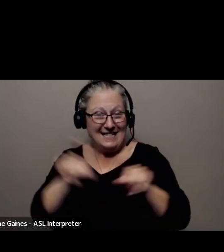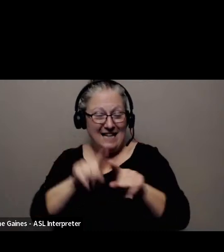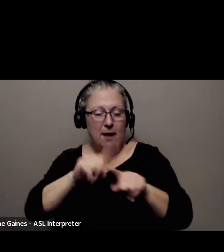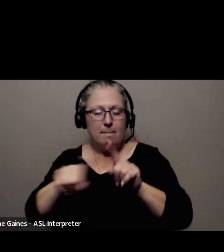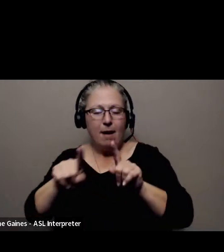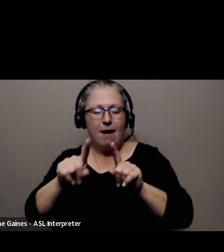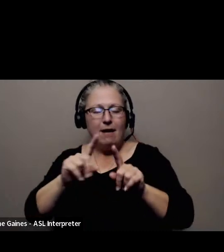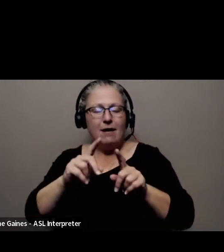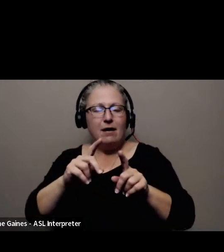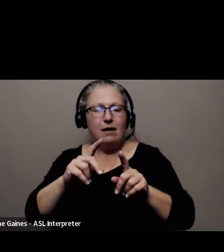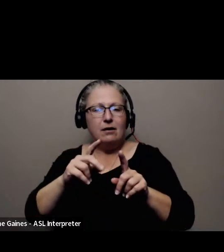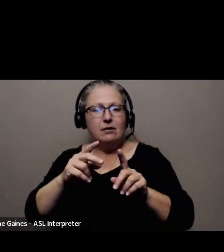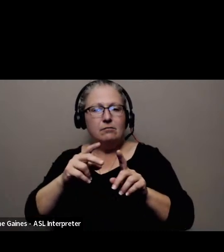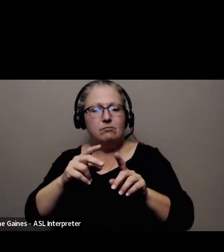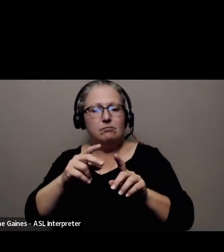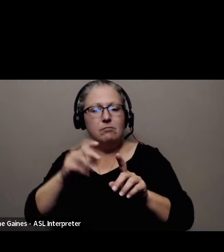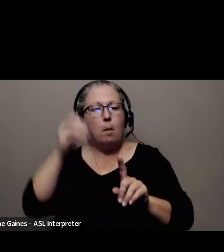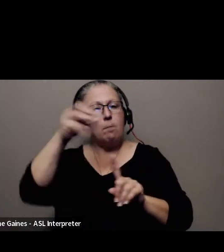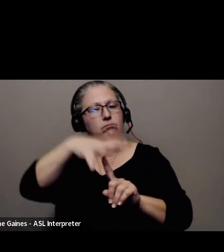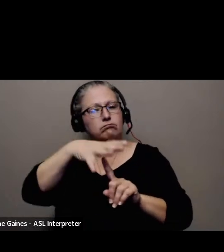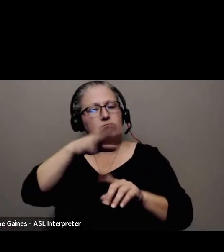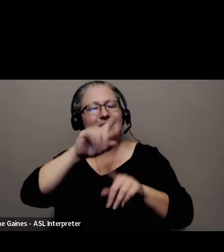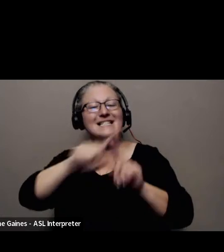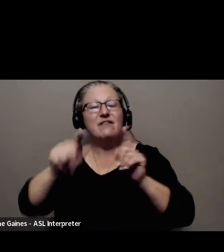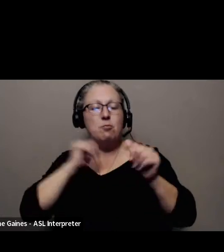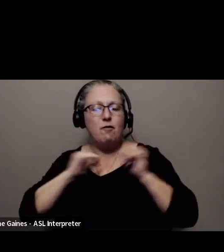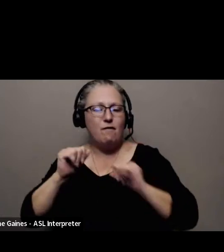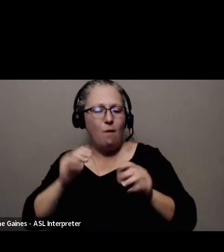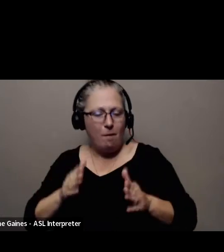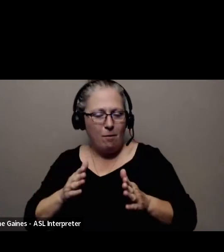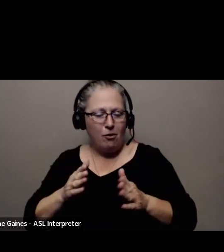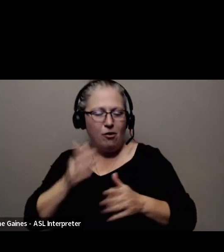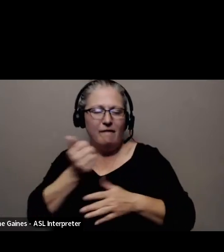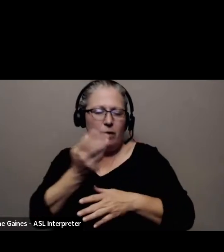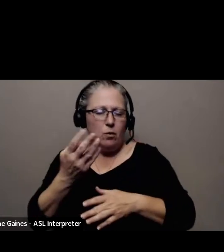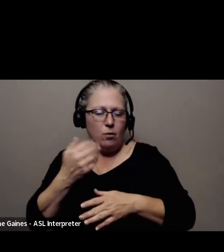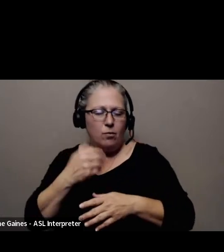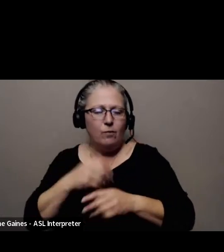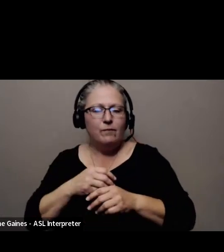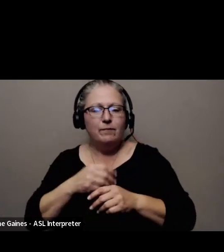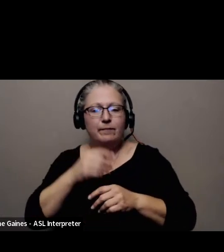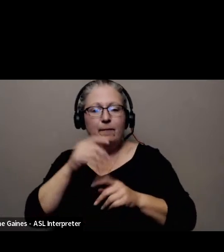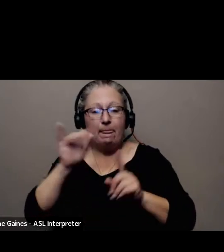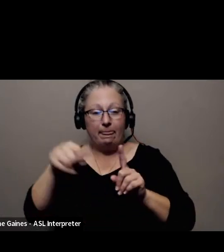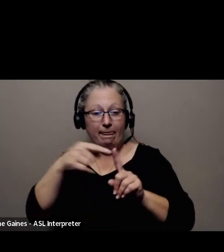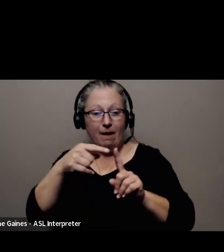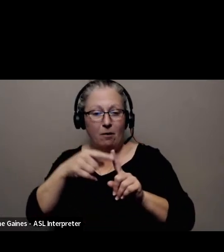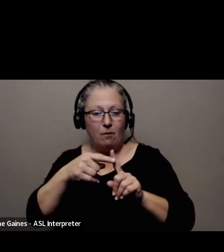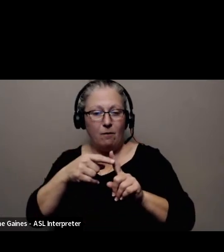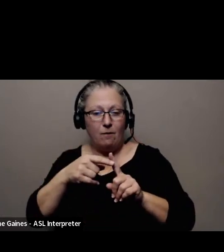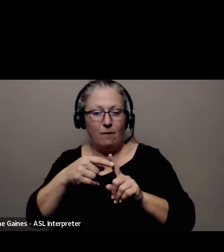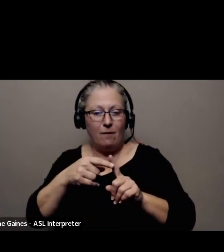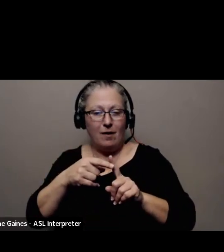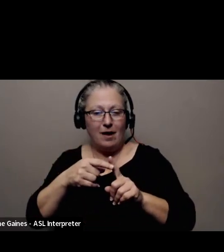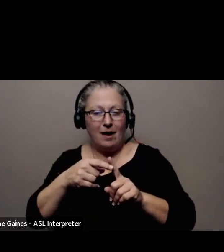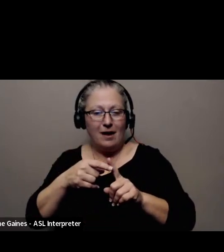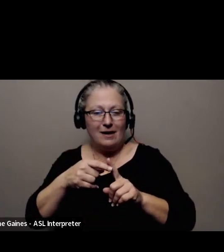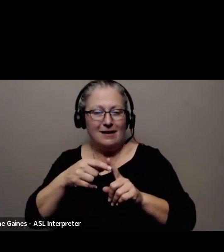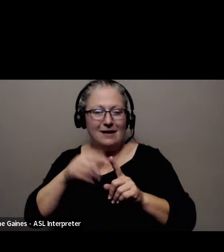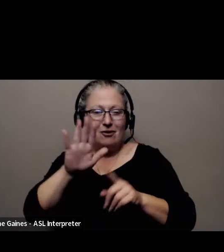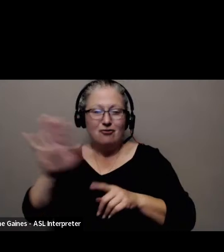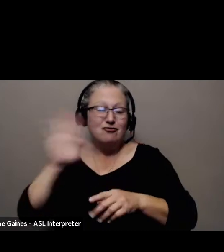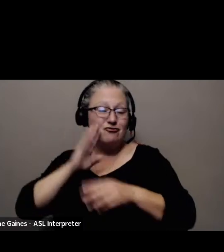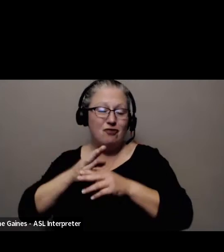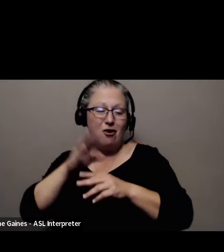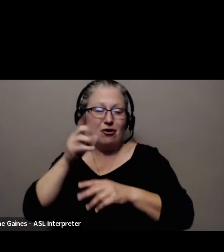a different performer on several of them. And this one is very near and dear to Trustee Jacobson. This is her